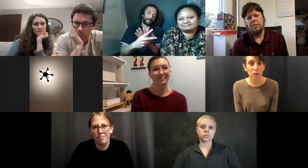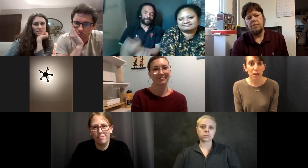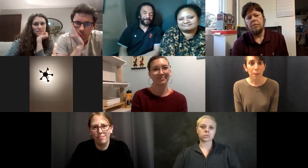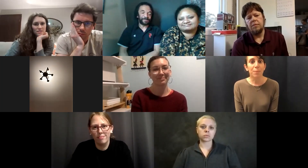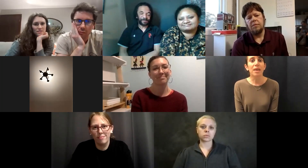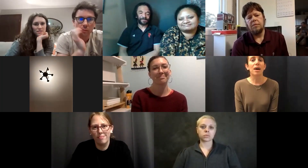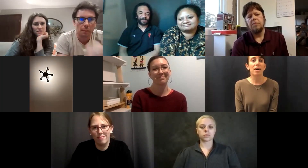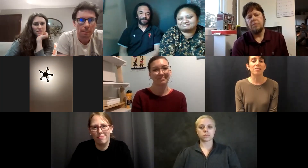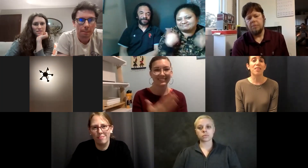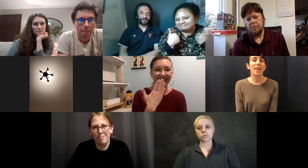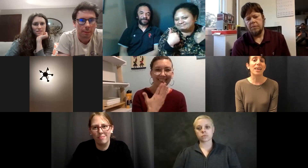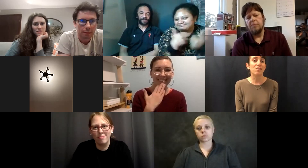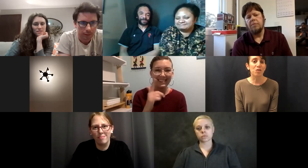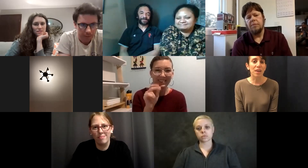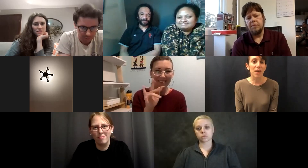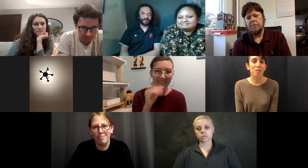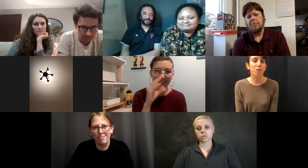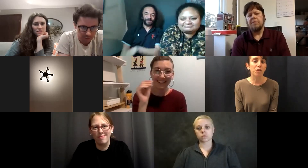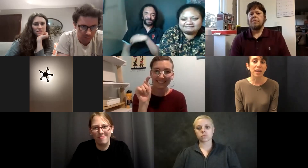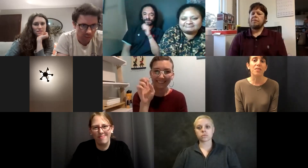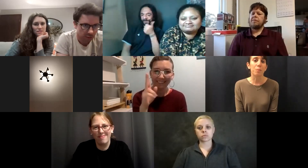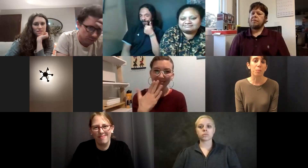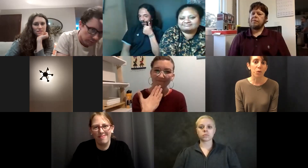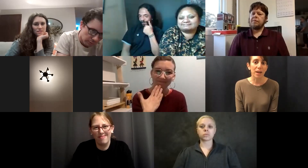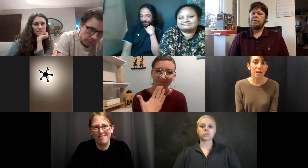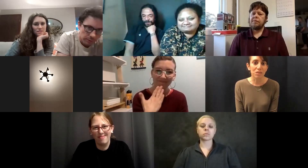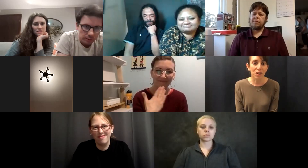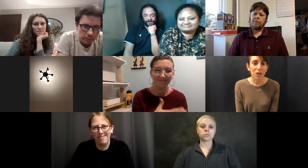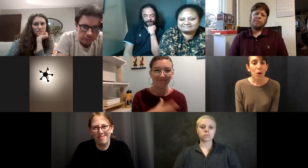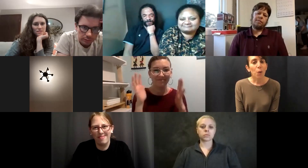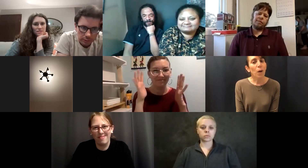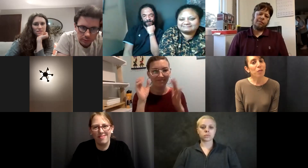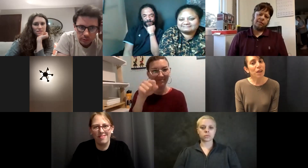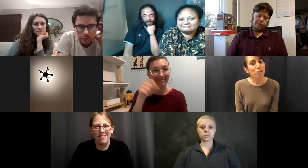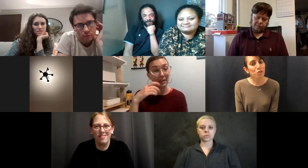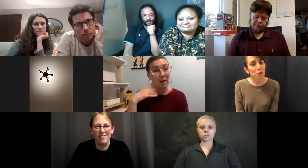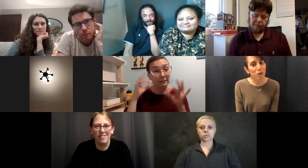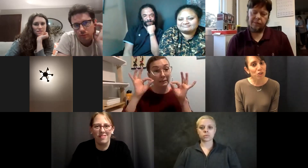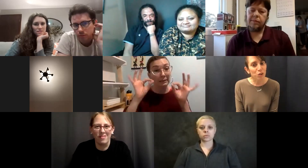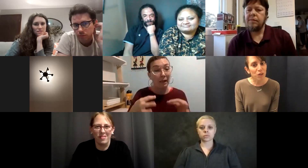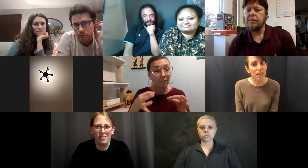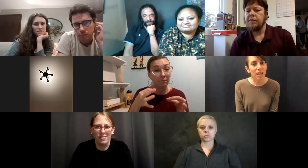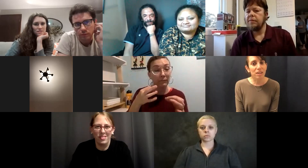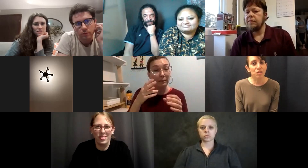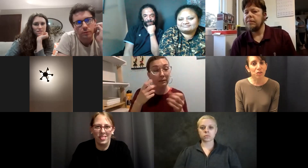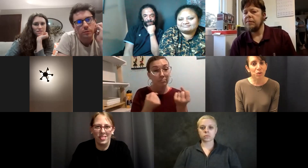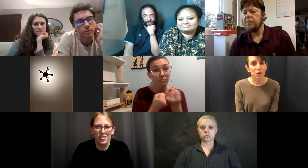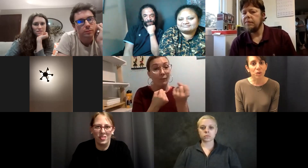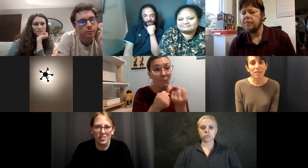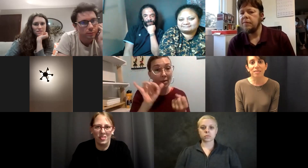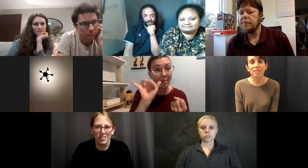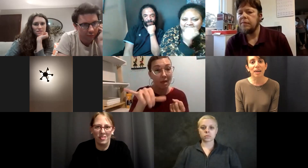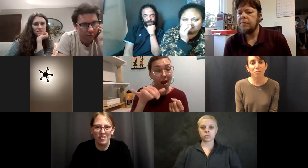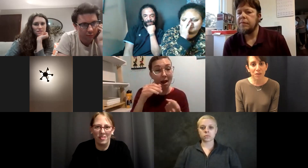preschool because they integrate that fully in their programs. Well, thank you so much, Loki. And